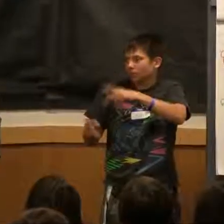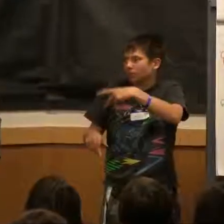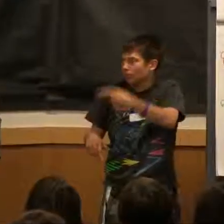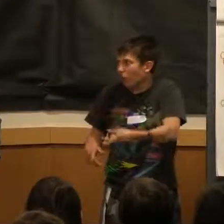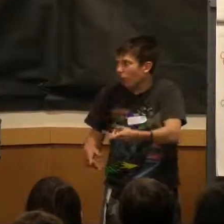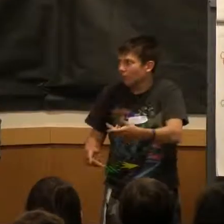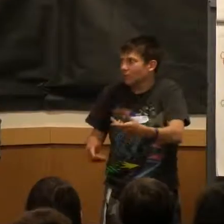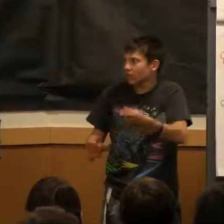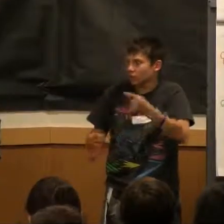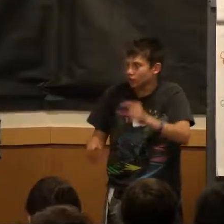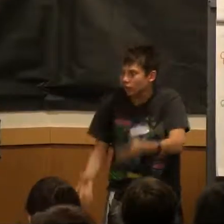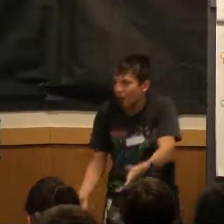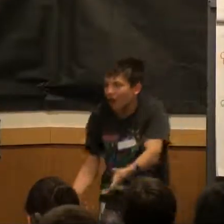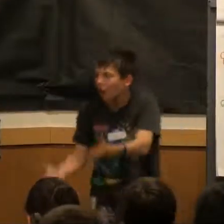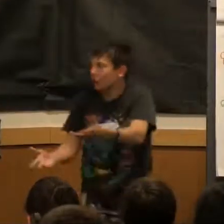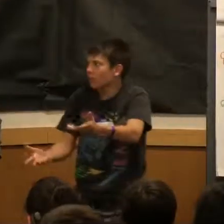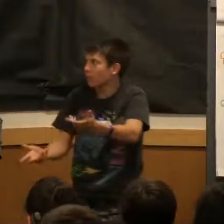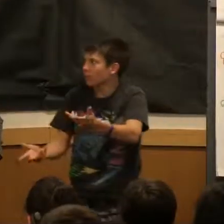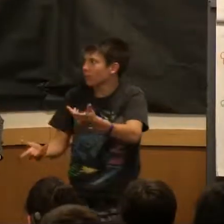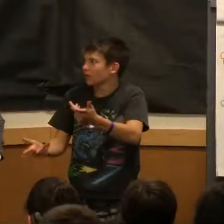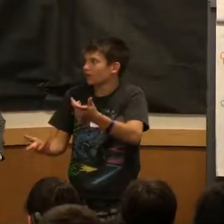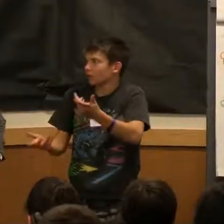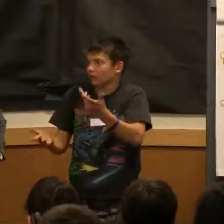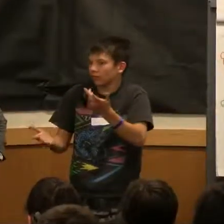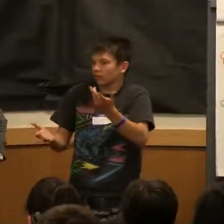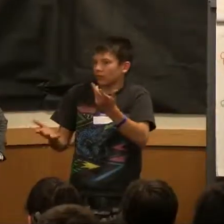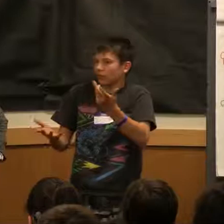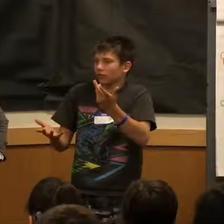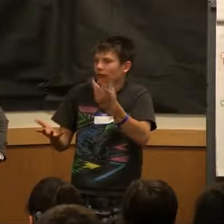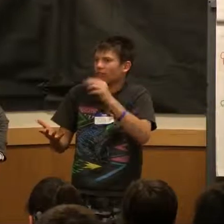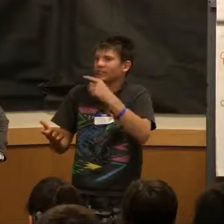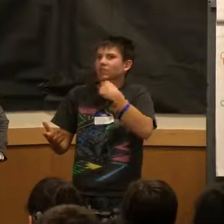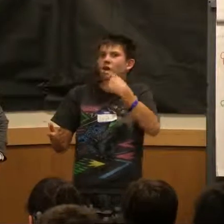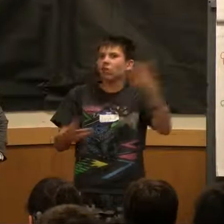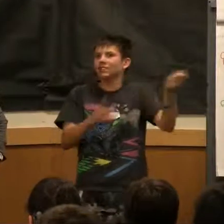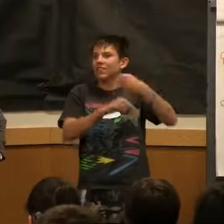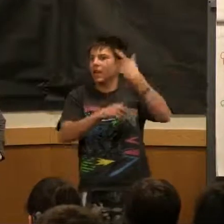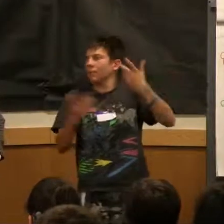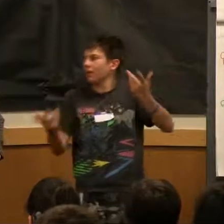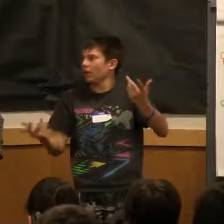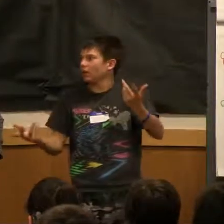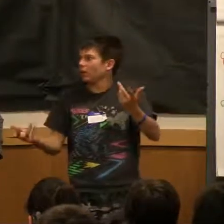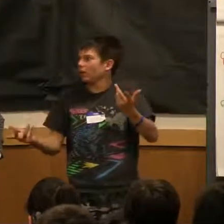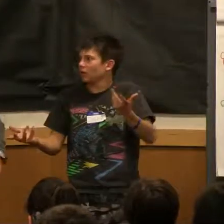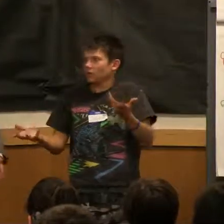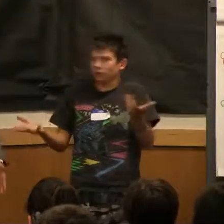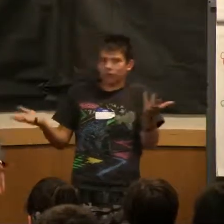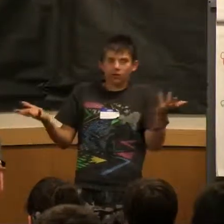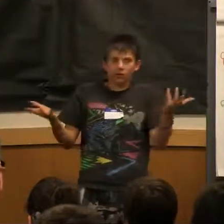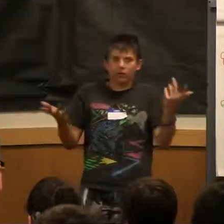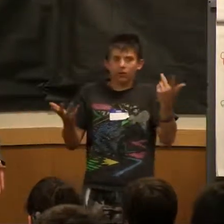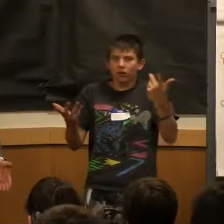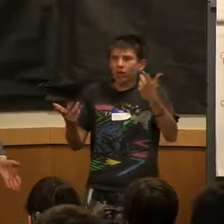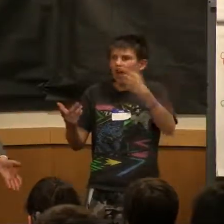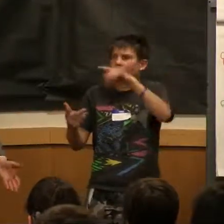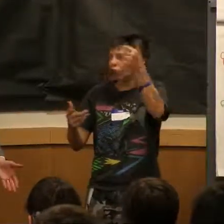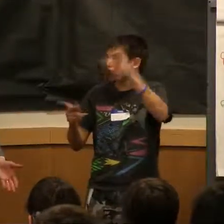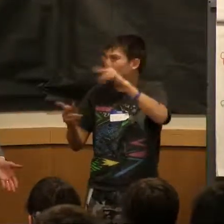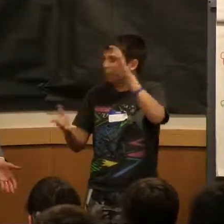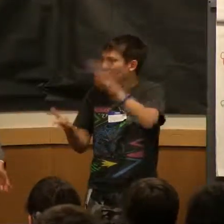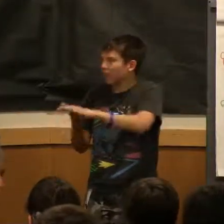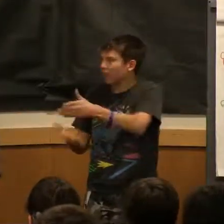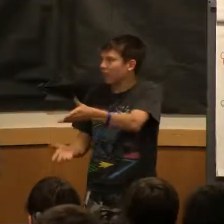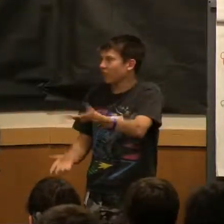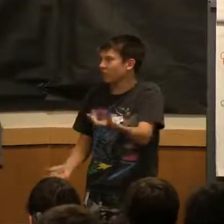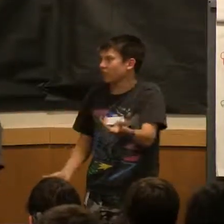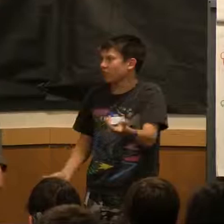that person falls, if the person might try fall help them and up. they tried to help them up, And he's always hitting me. maybe that person would claim that the person's And hitting the